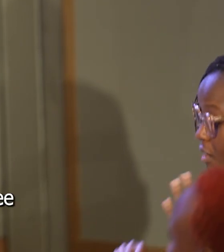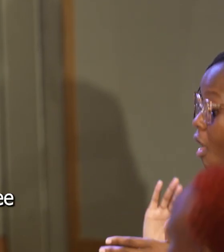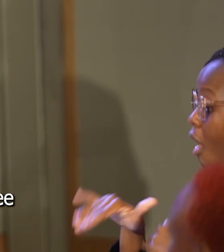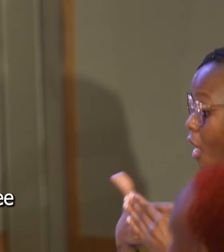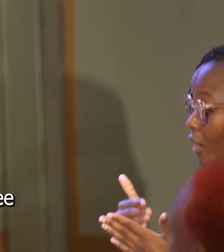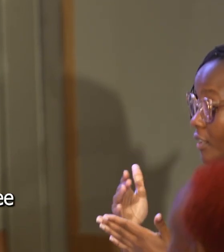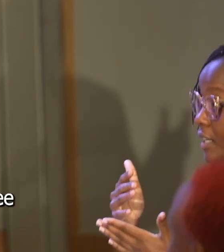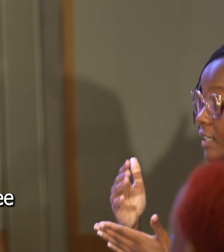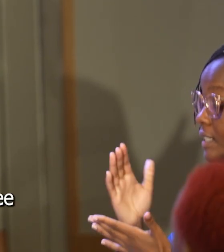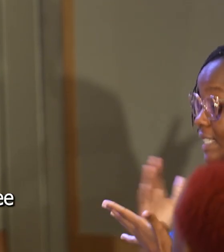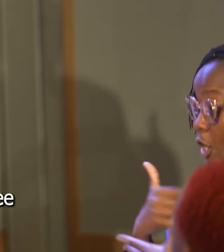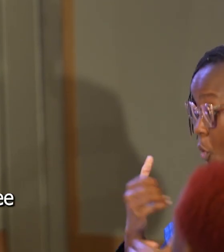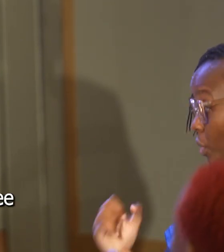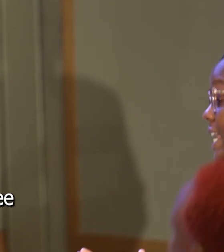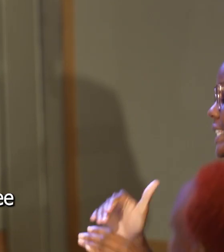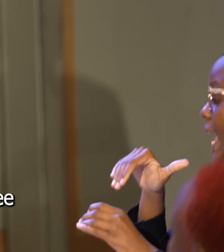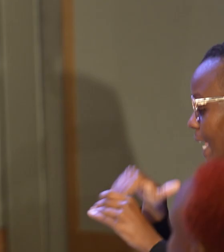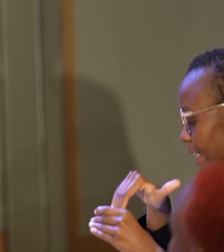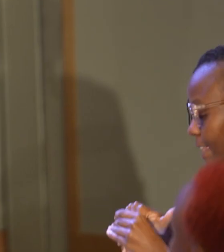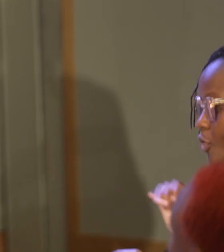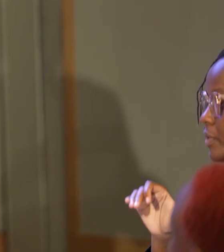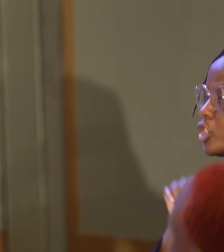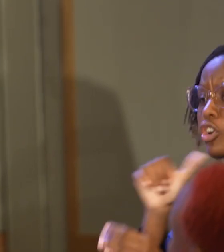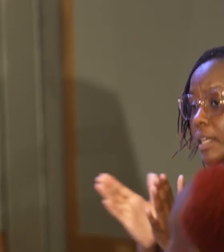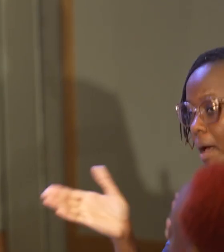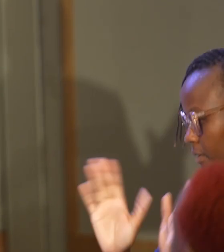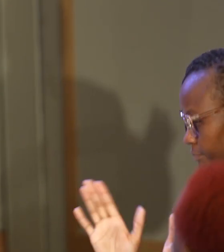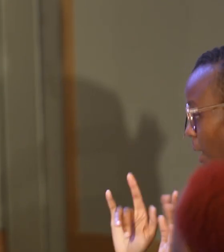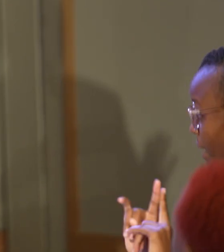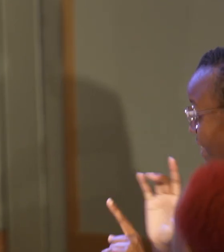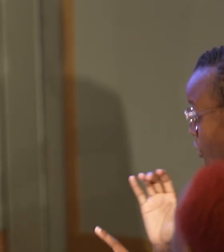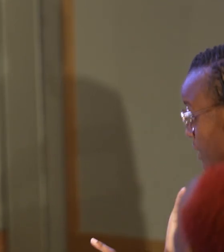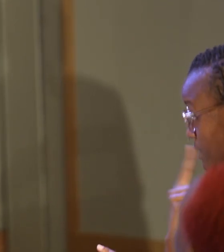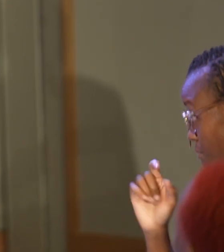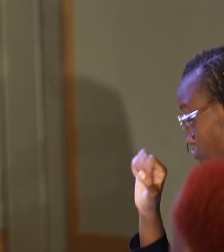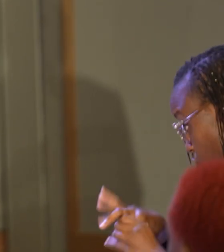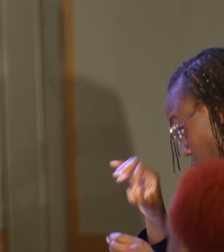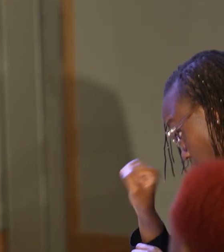the committee, not now the public, in the committee, say yes or no.